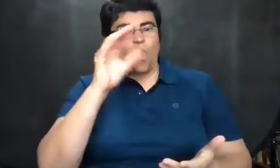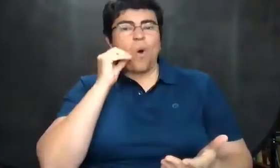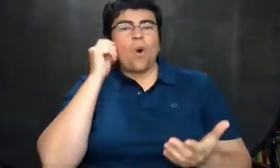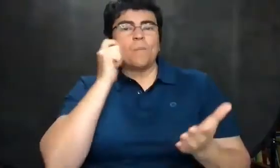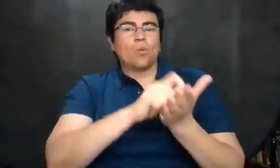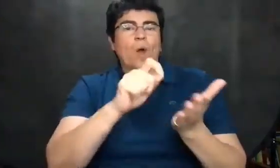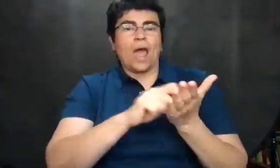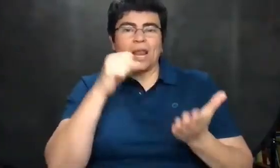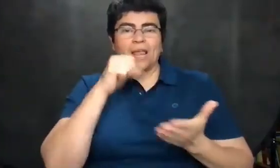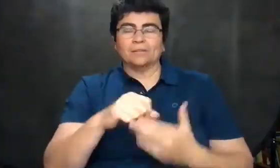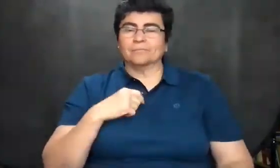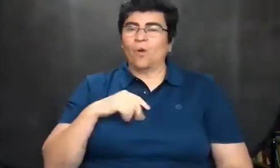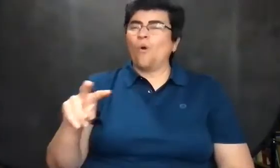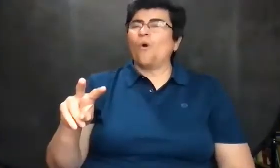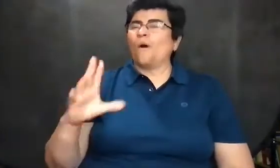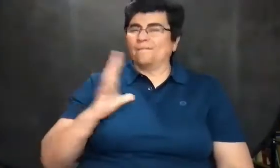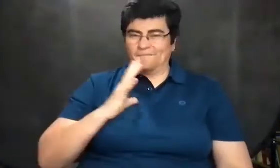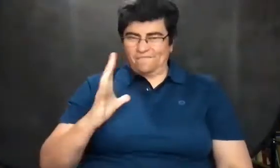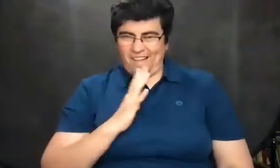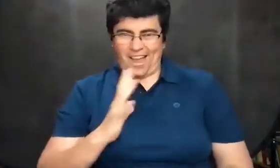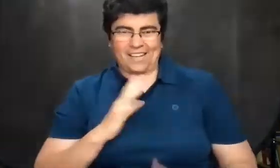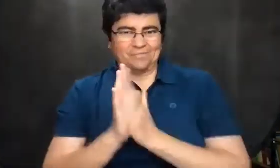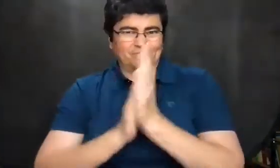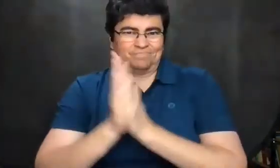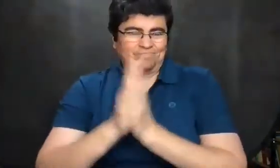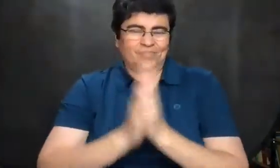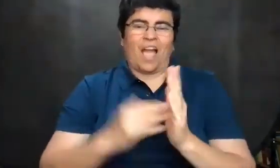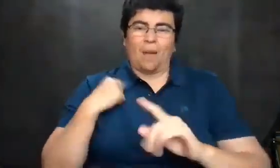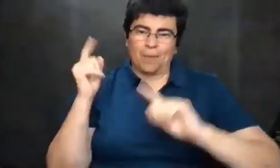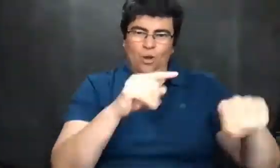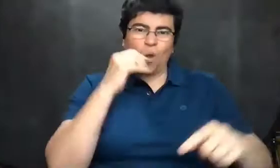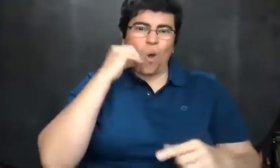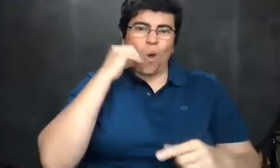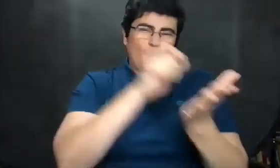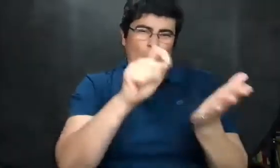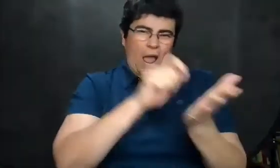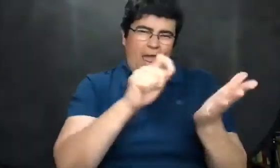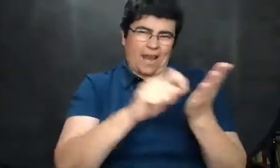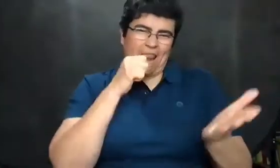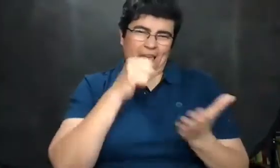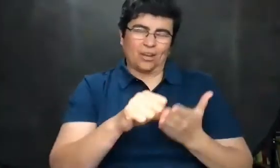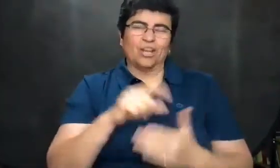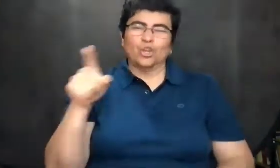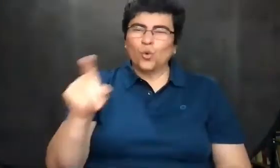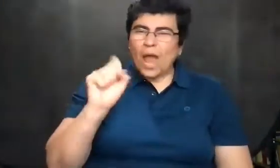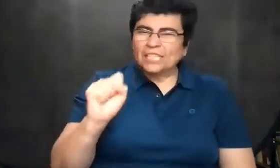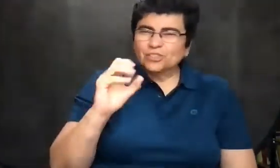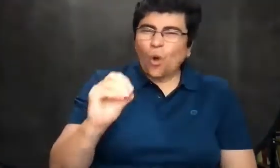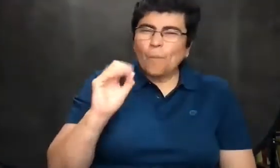could not wait to do that. I'm going home. I'm going to write him a letter. You SOB, you didn't do this and you didn't do